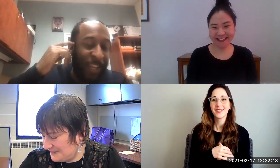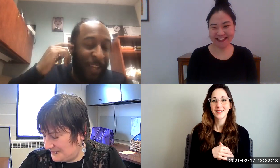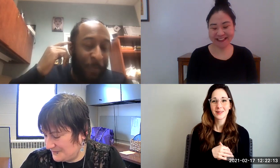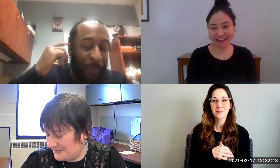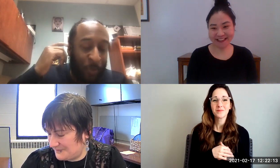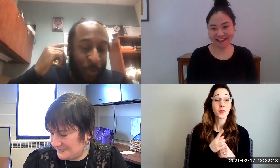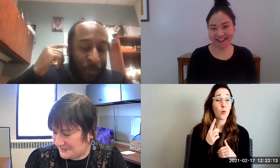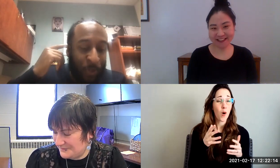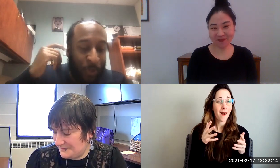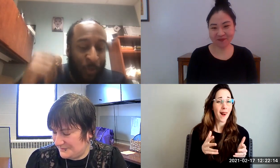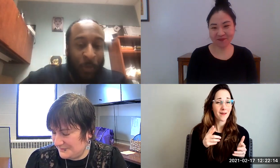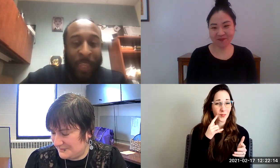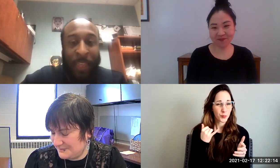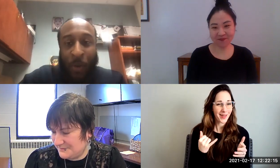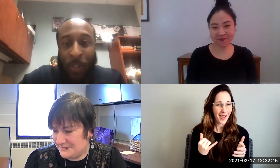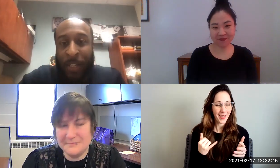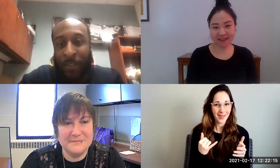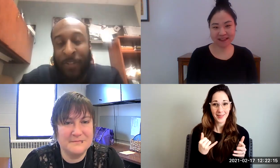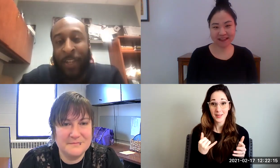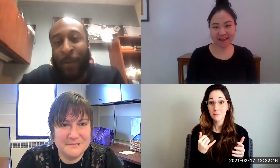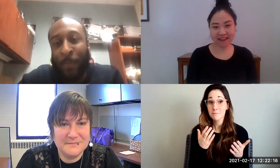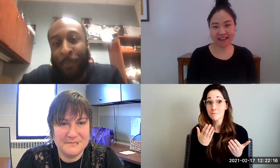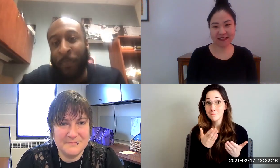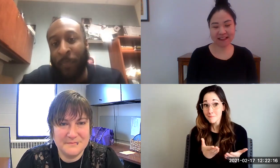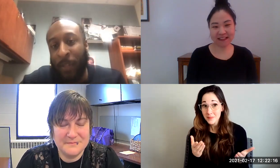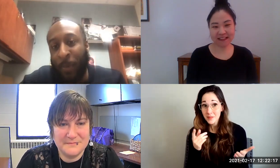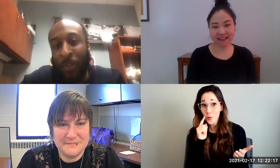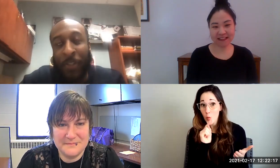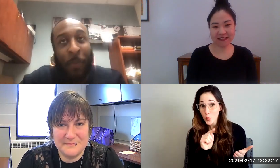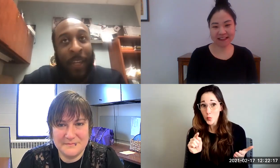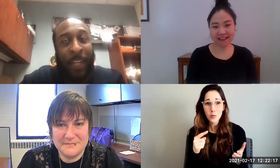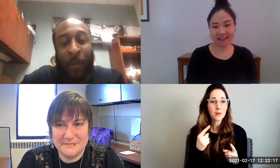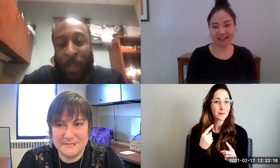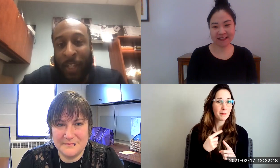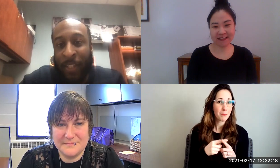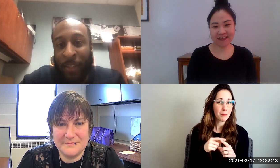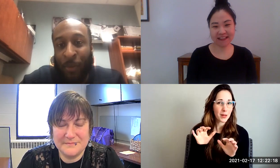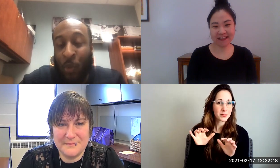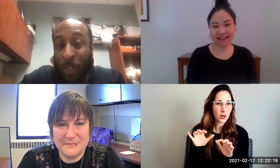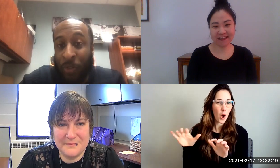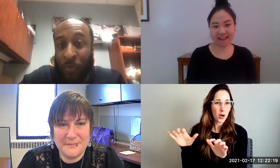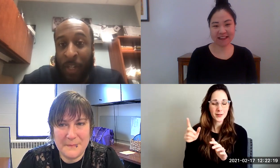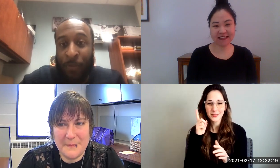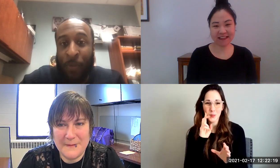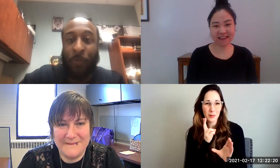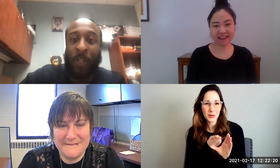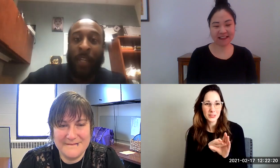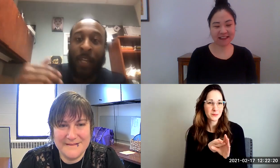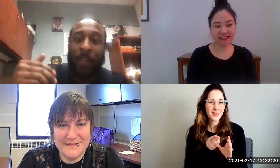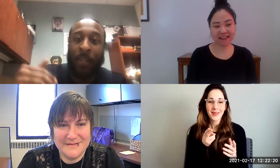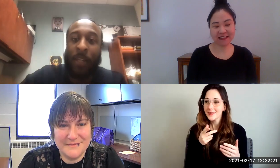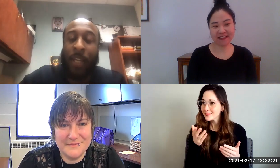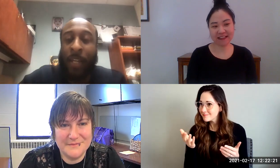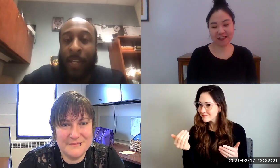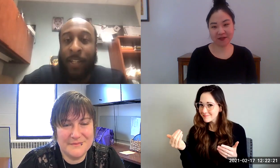remaining. So those of you in the audience participating in that way, get those questions ready. Feel free